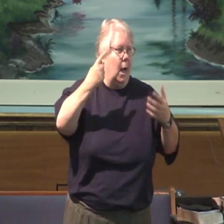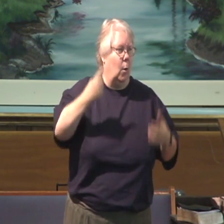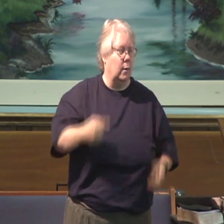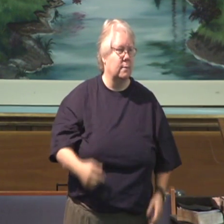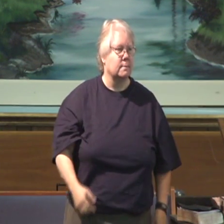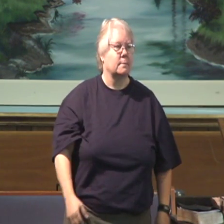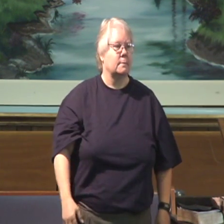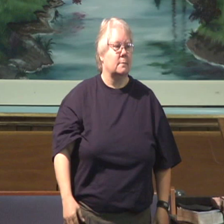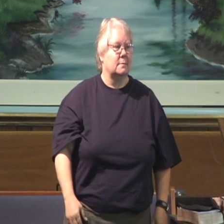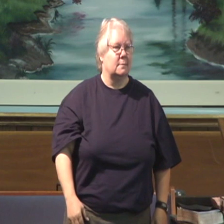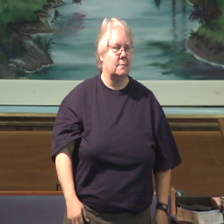alone.